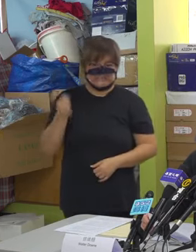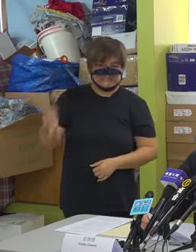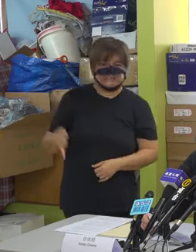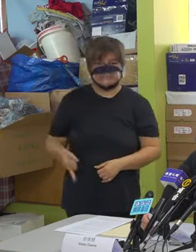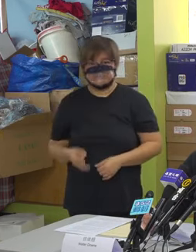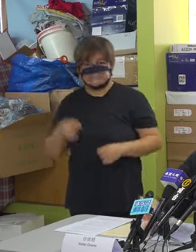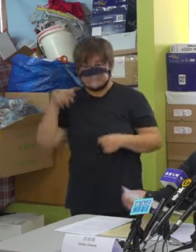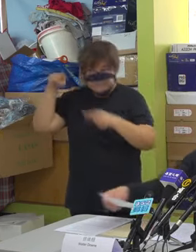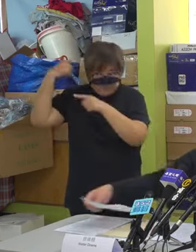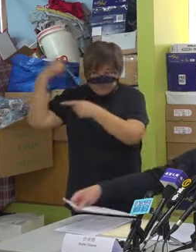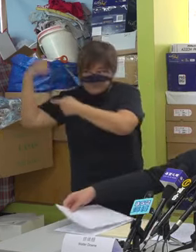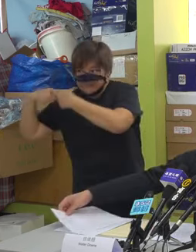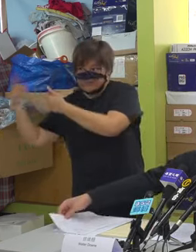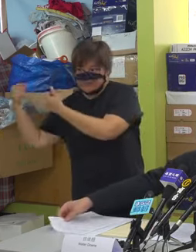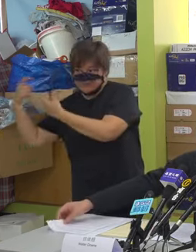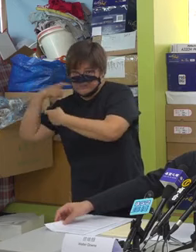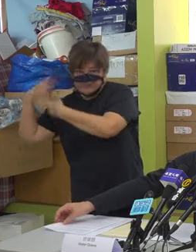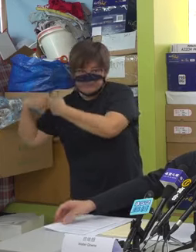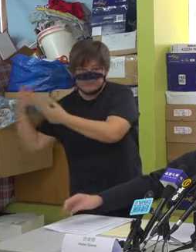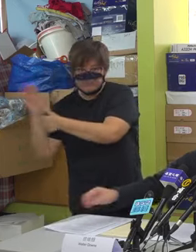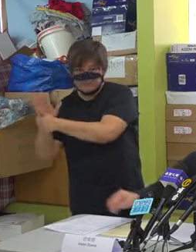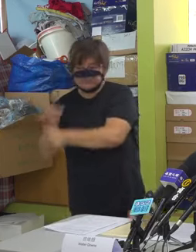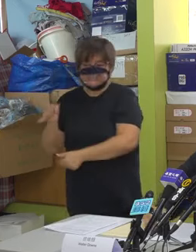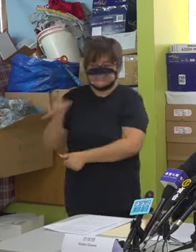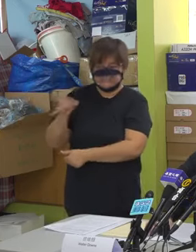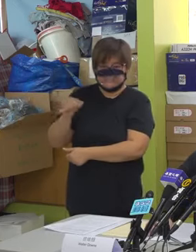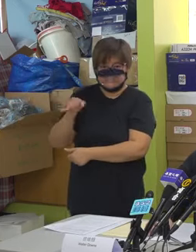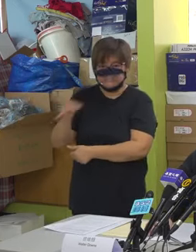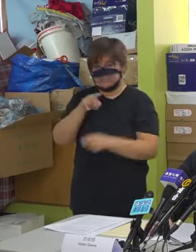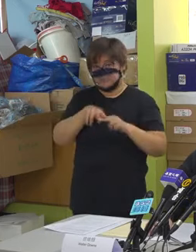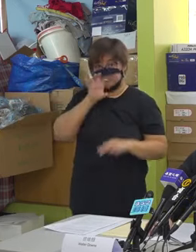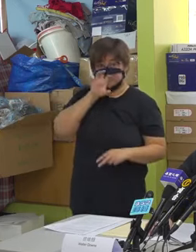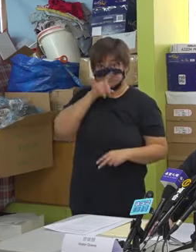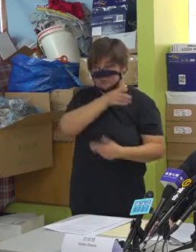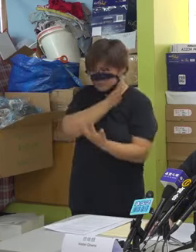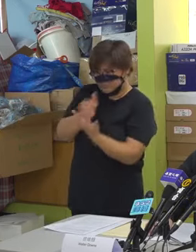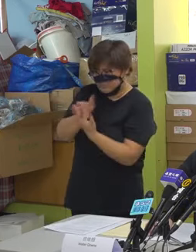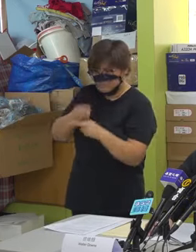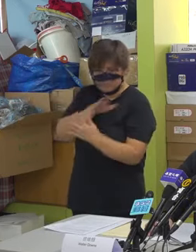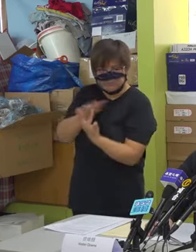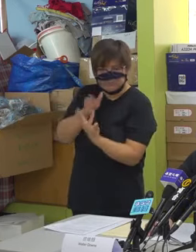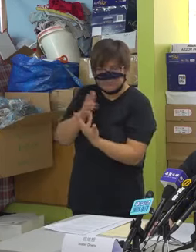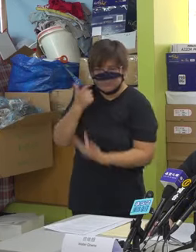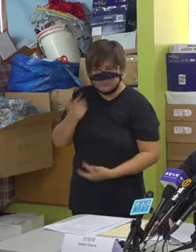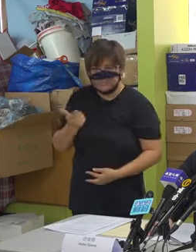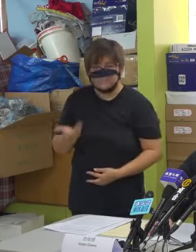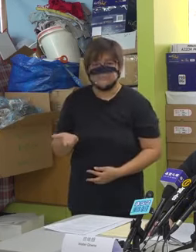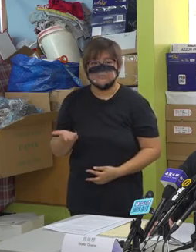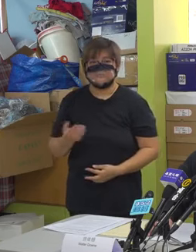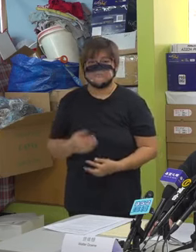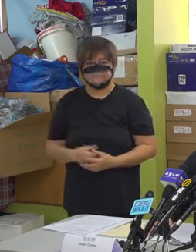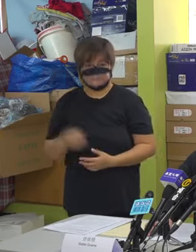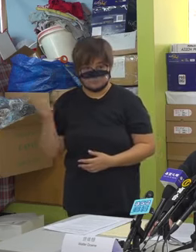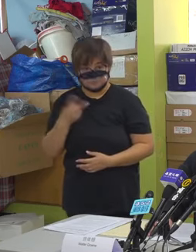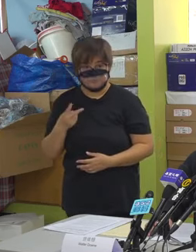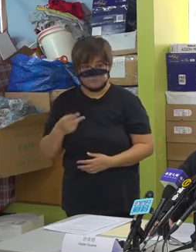and intervened directly in the separation of powers in Hong Kong. Is it still possible to seek any form of justice from